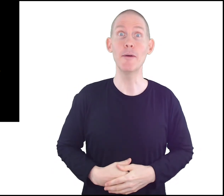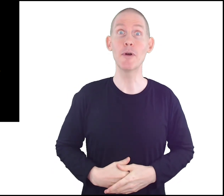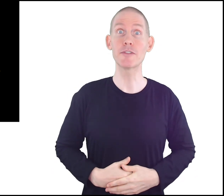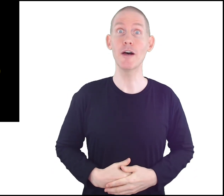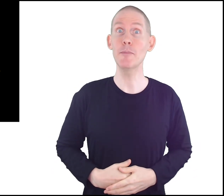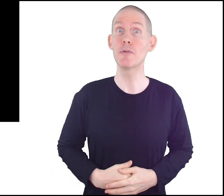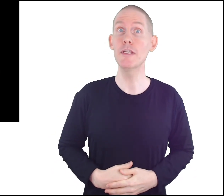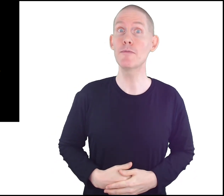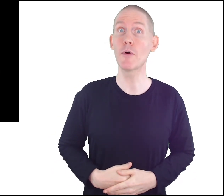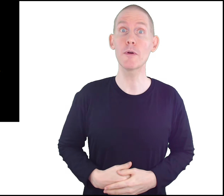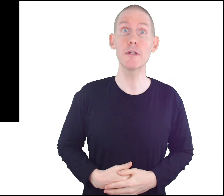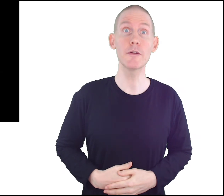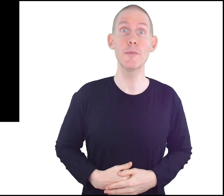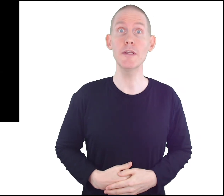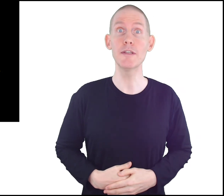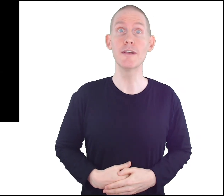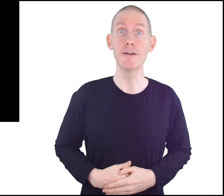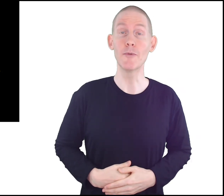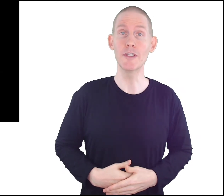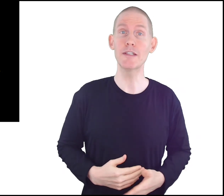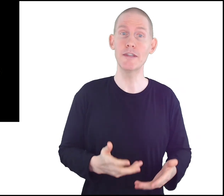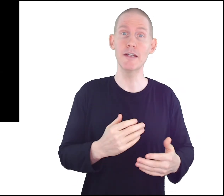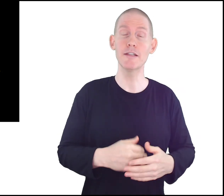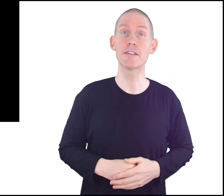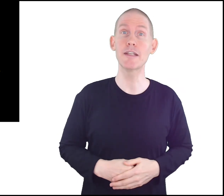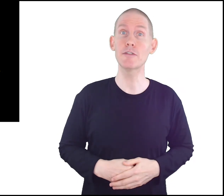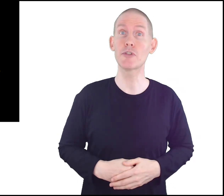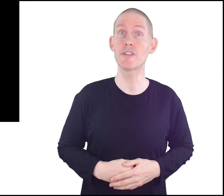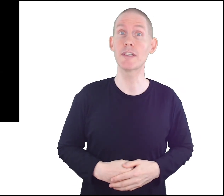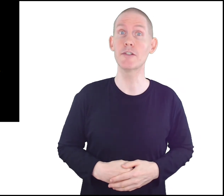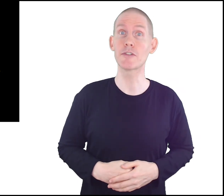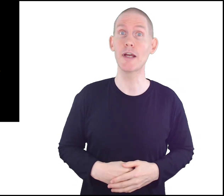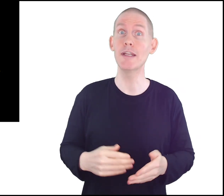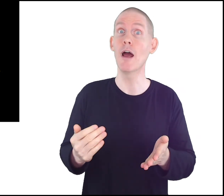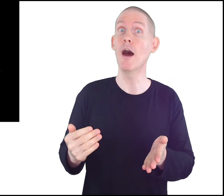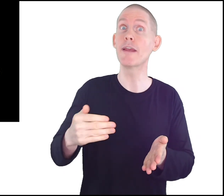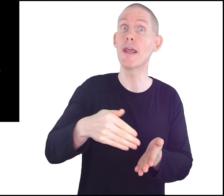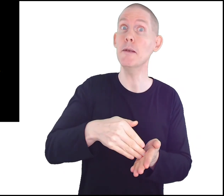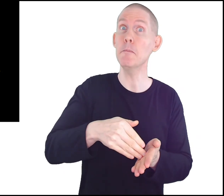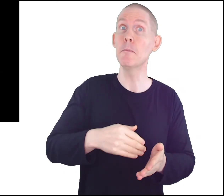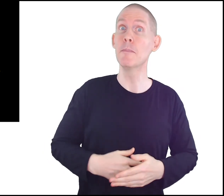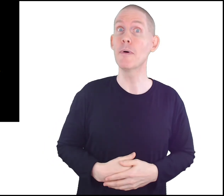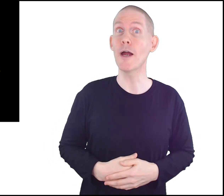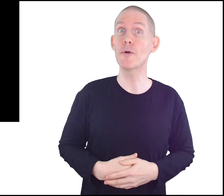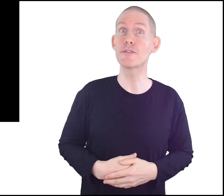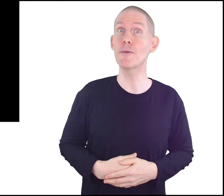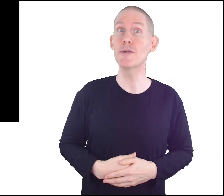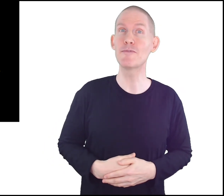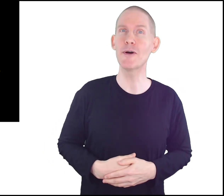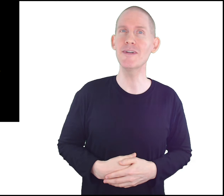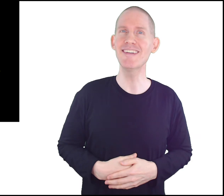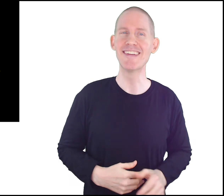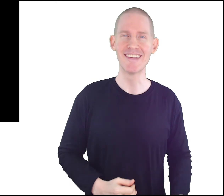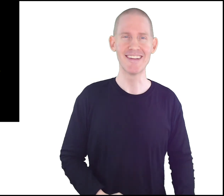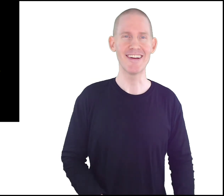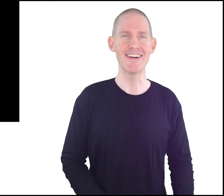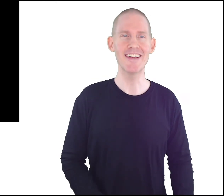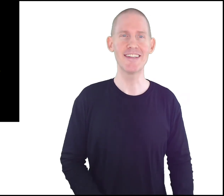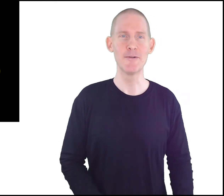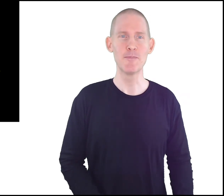Eyebrows up, lean forward a little bit. When you get to the end of the sentence, you're signing again. Eyebrows up, lean forward. All right.